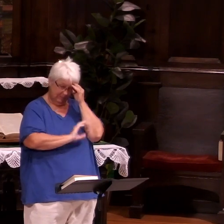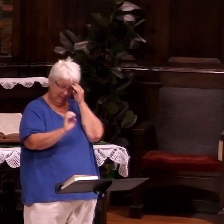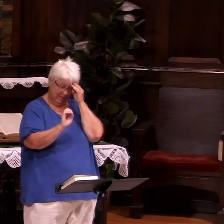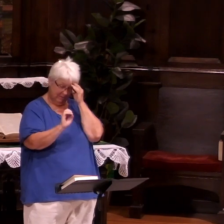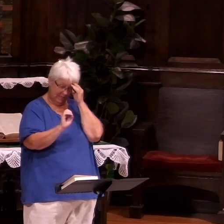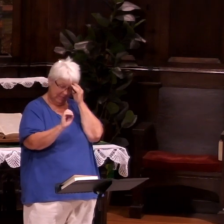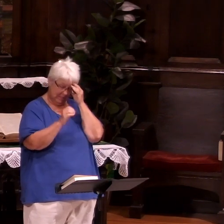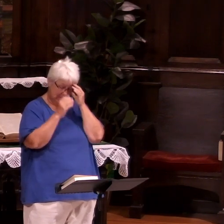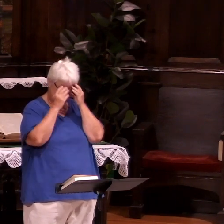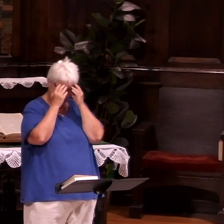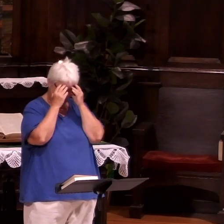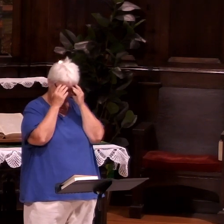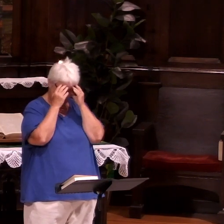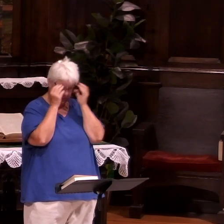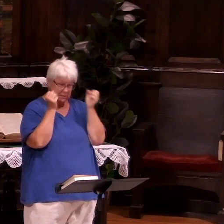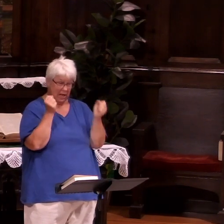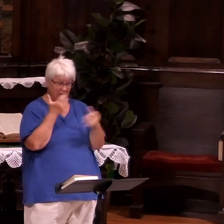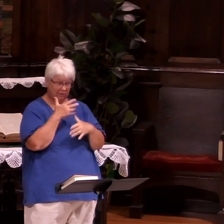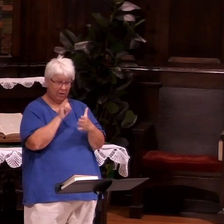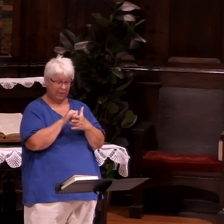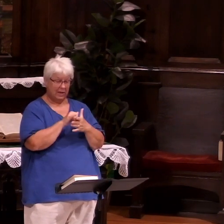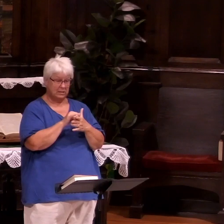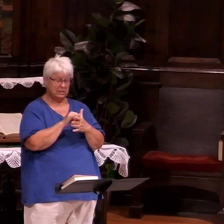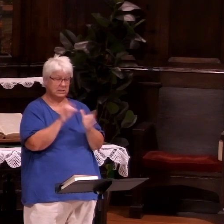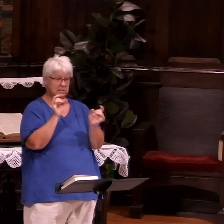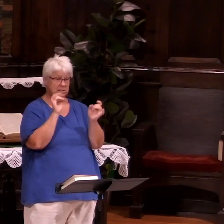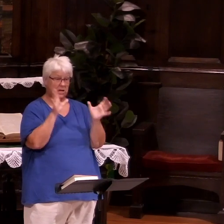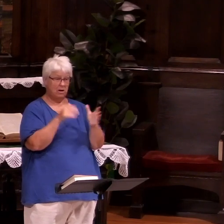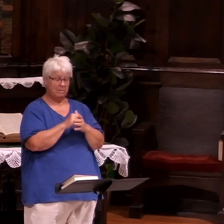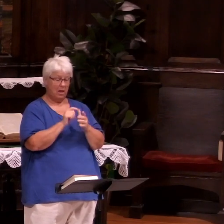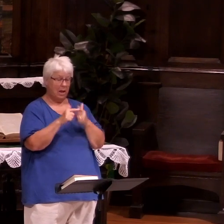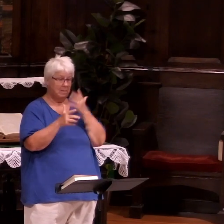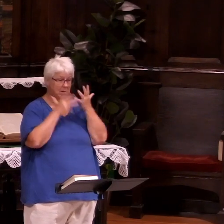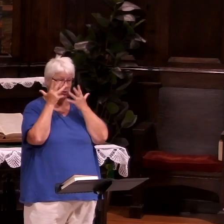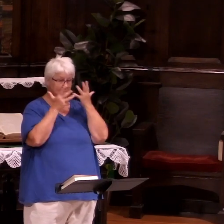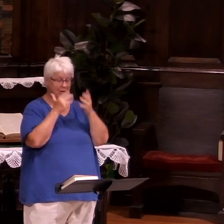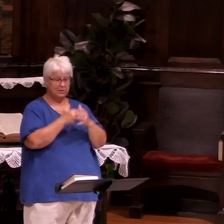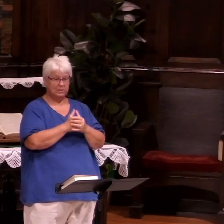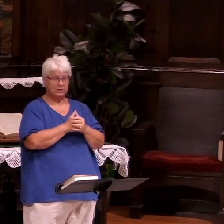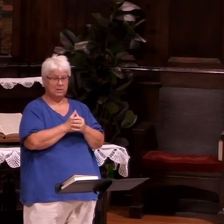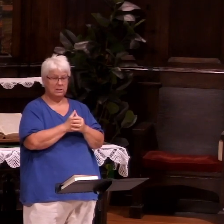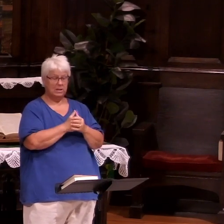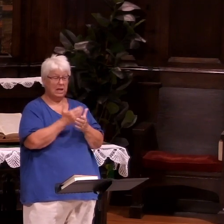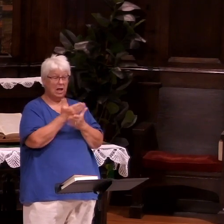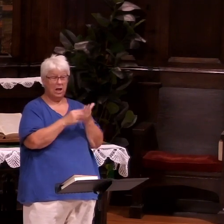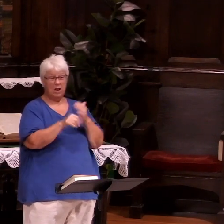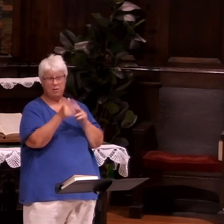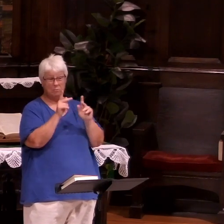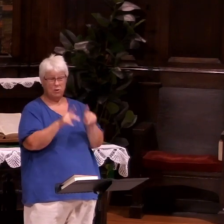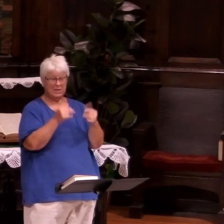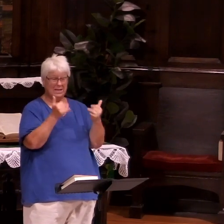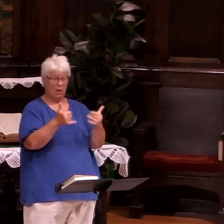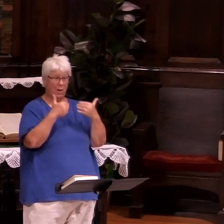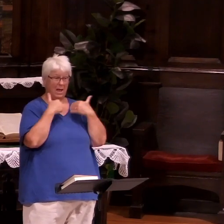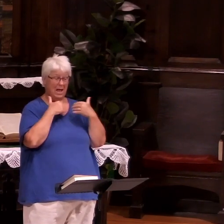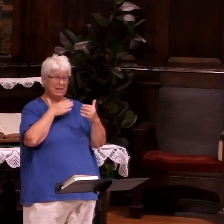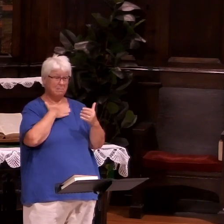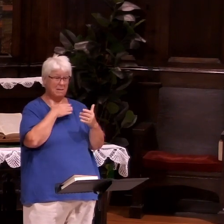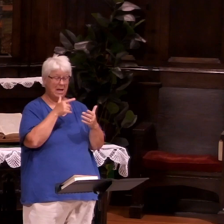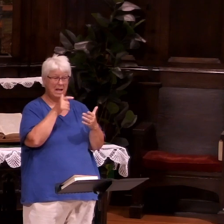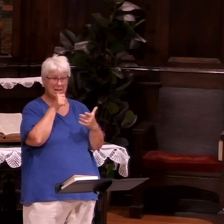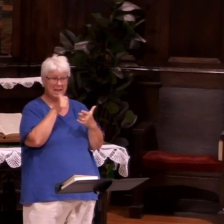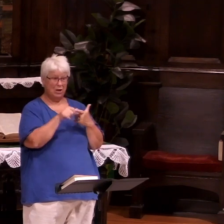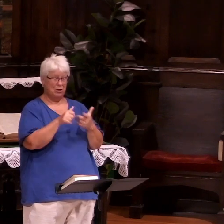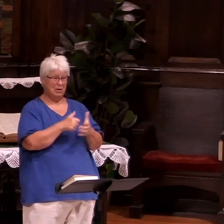is mortified. This is a nightmare. How embarrassing that someone else now possesses one of these